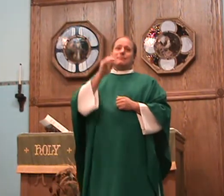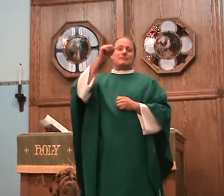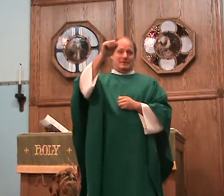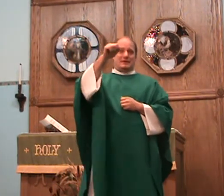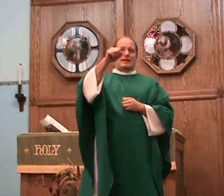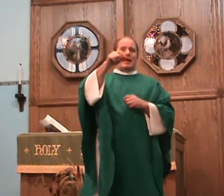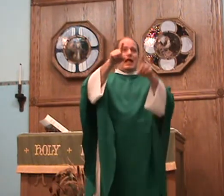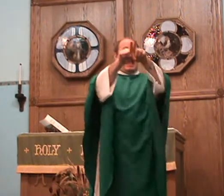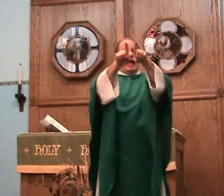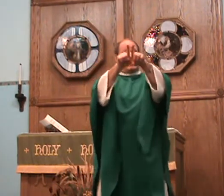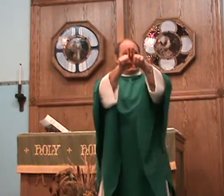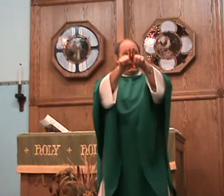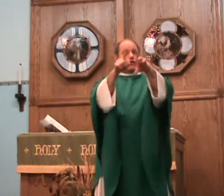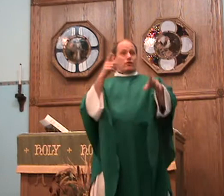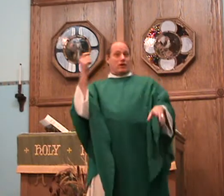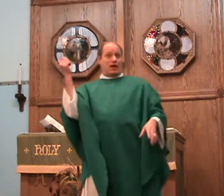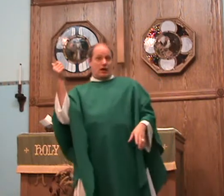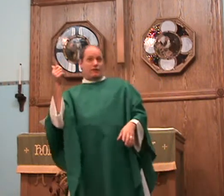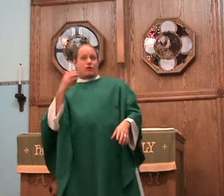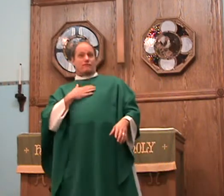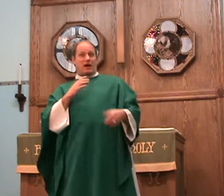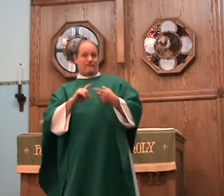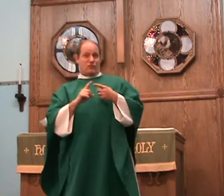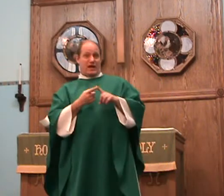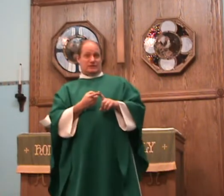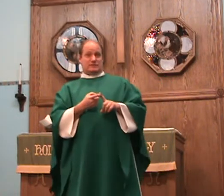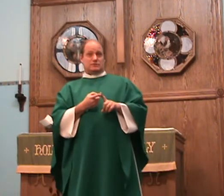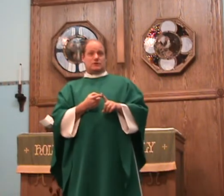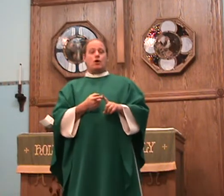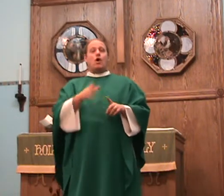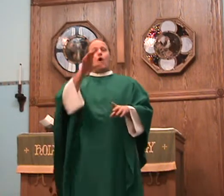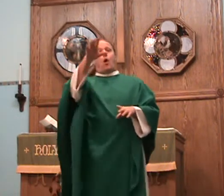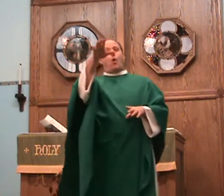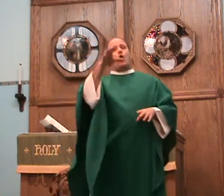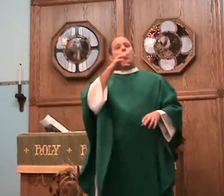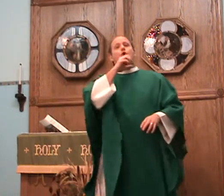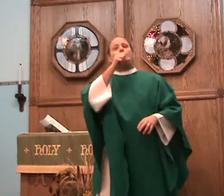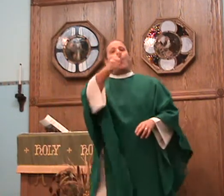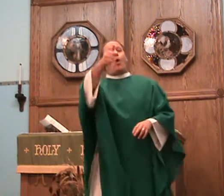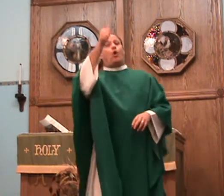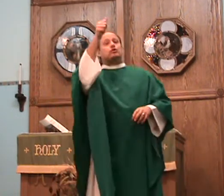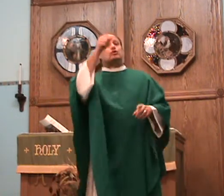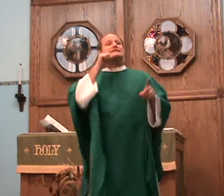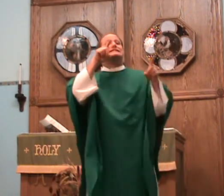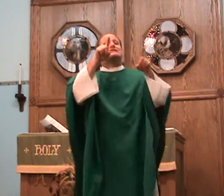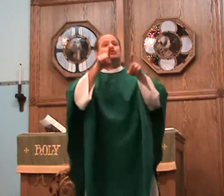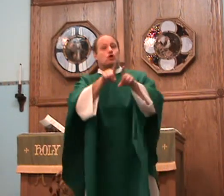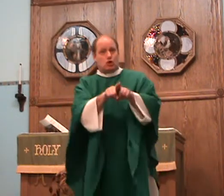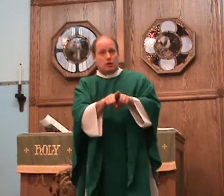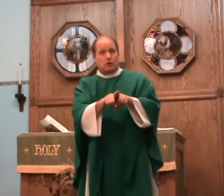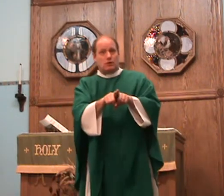Yeah. And another of my friends, oh, her older sister,